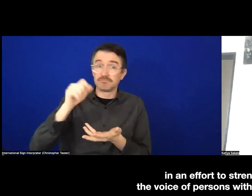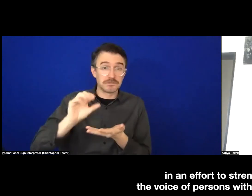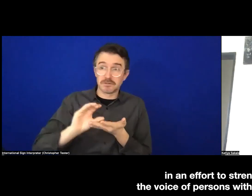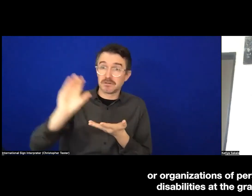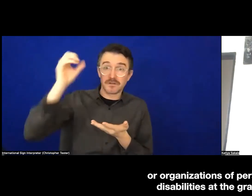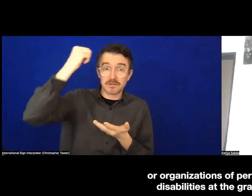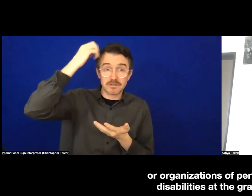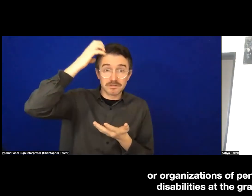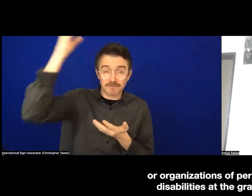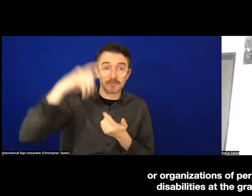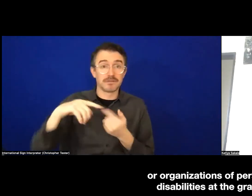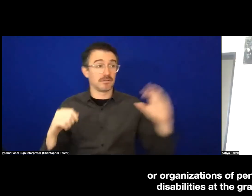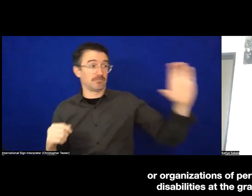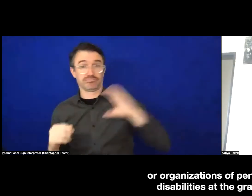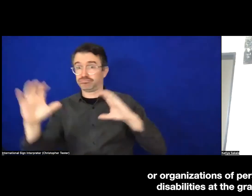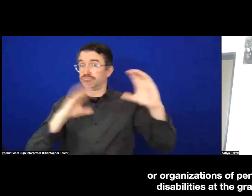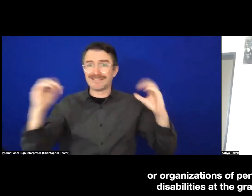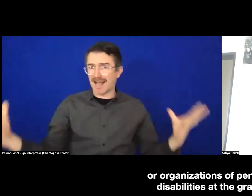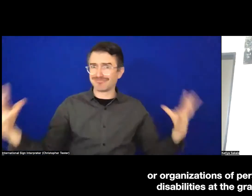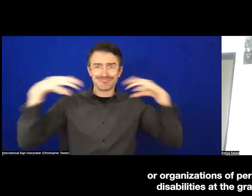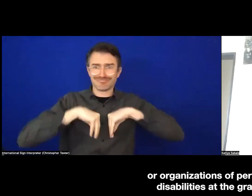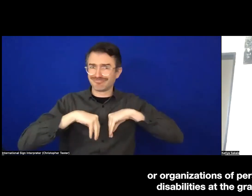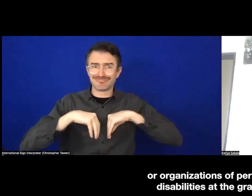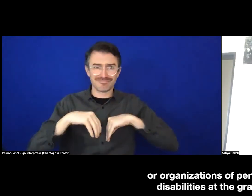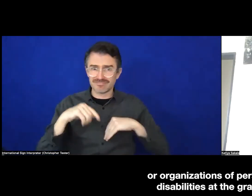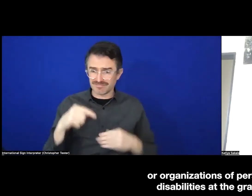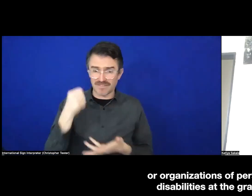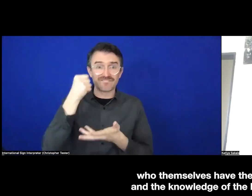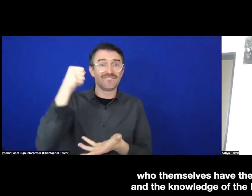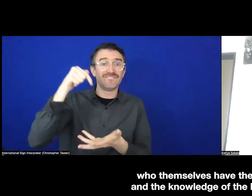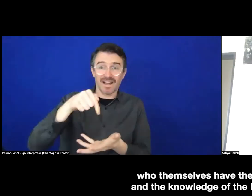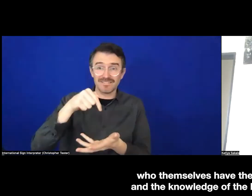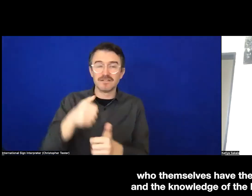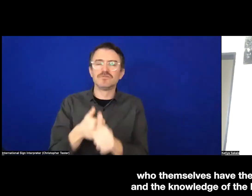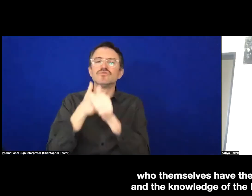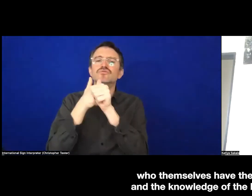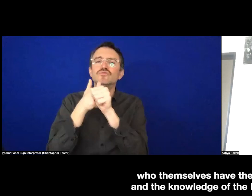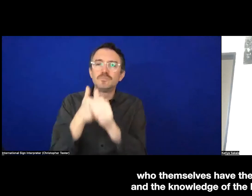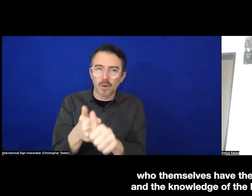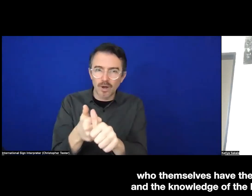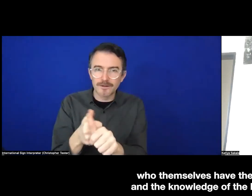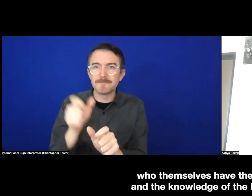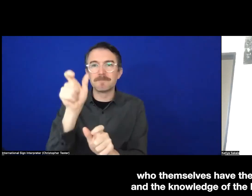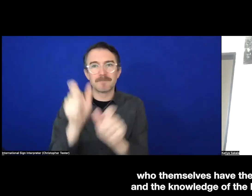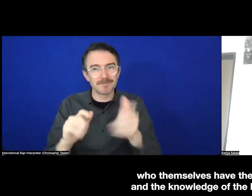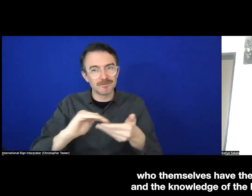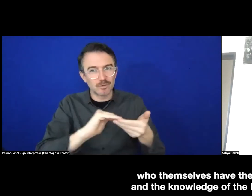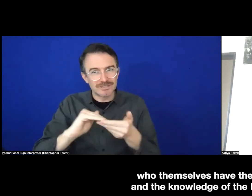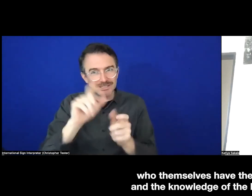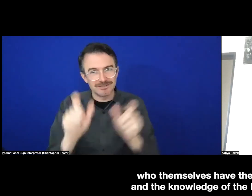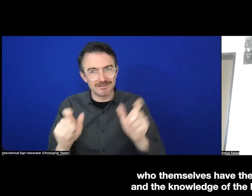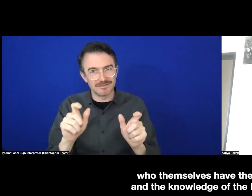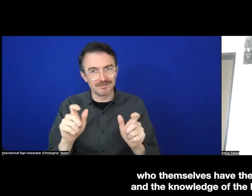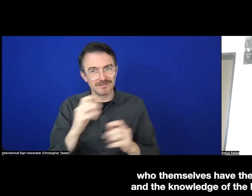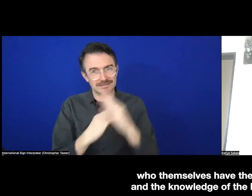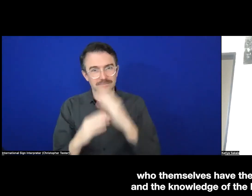of persons with disabilities or organizations of persons with disabilities at the grassroots, who themselves have the experience